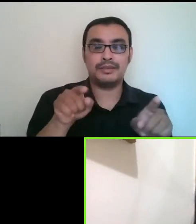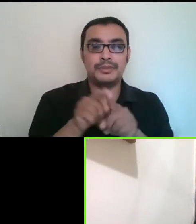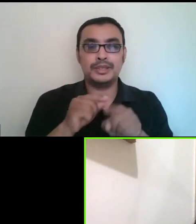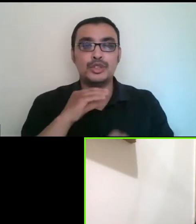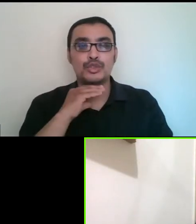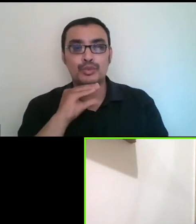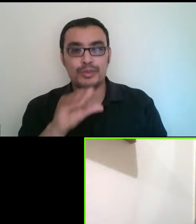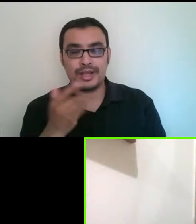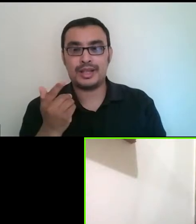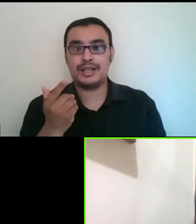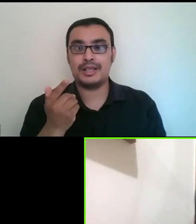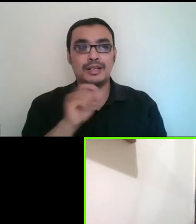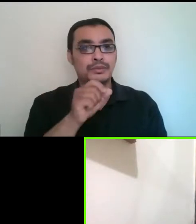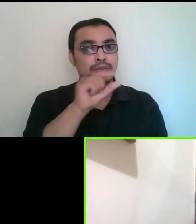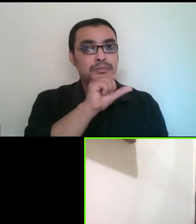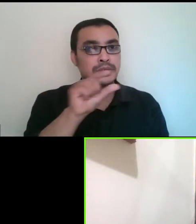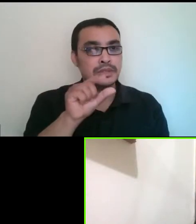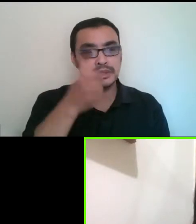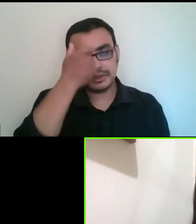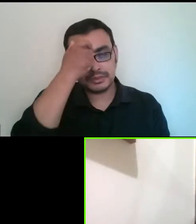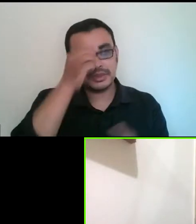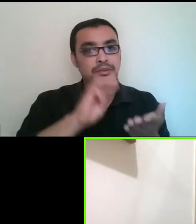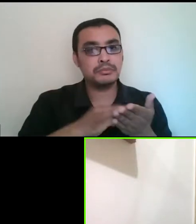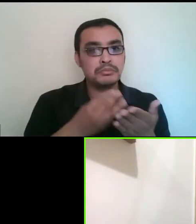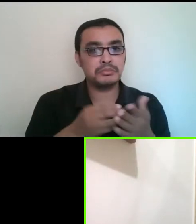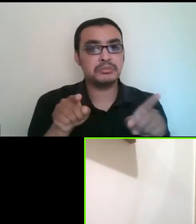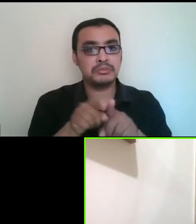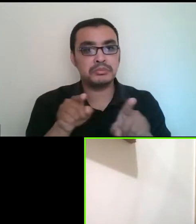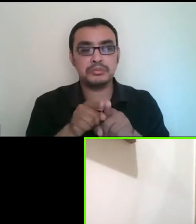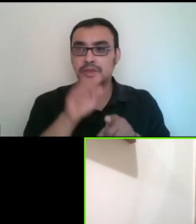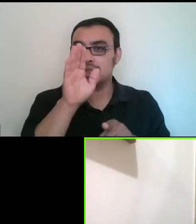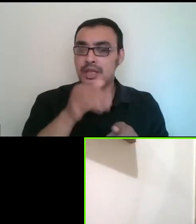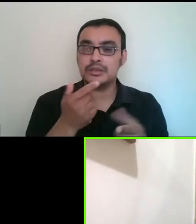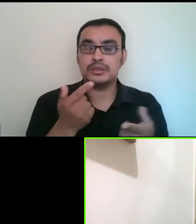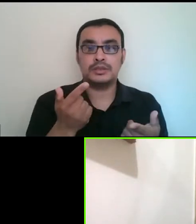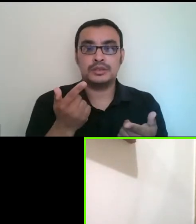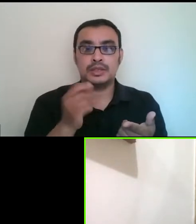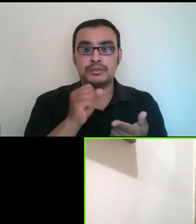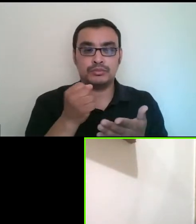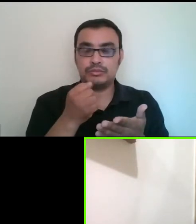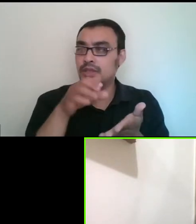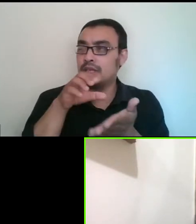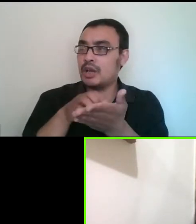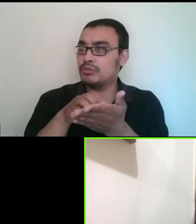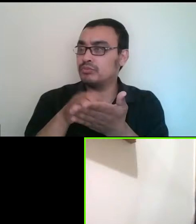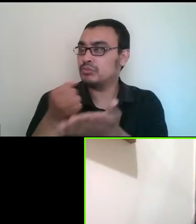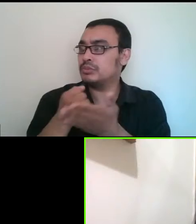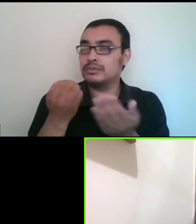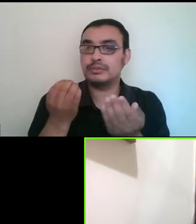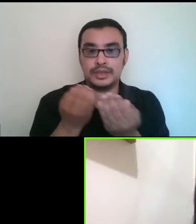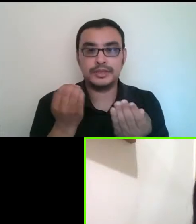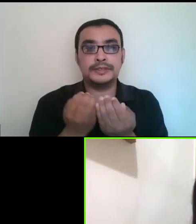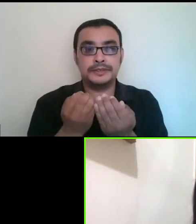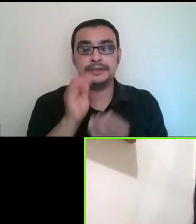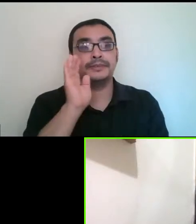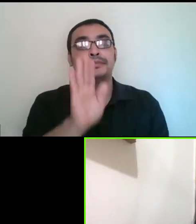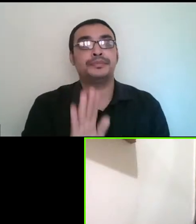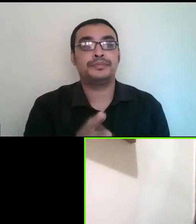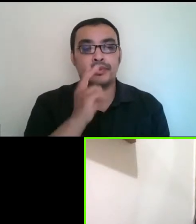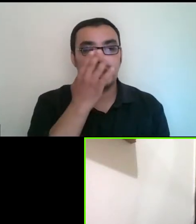and their issues, and if we're able to bring them in and give them a platform to participate in.